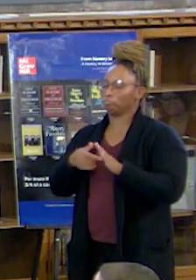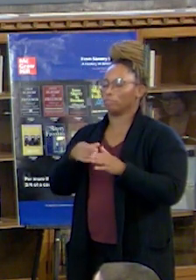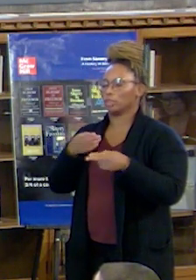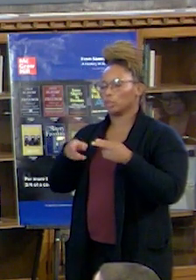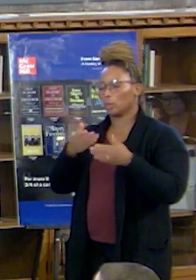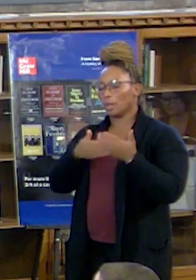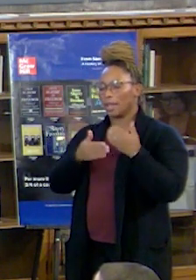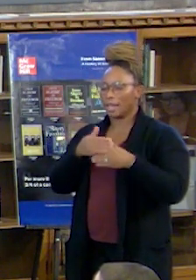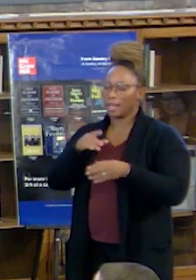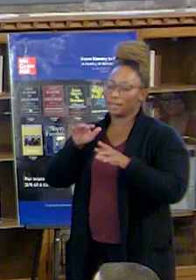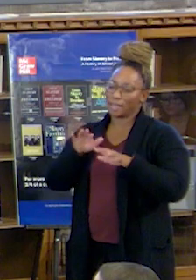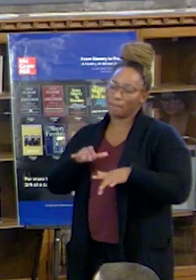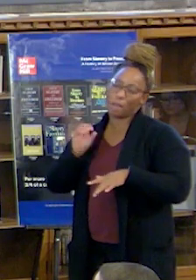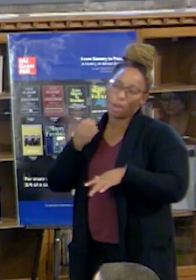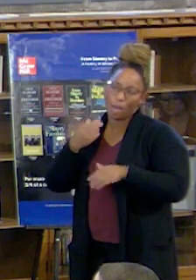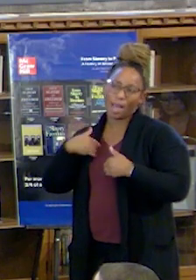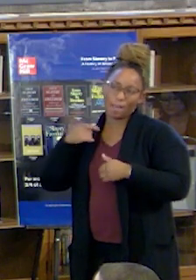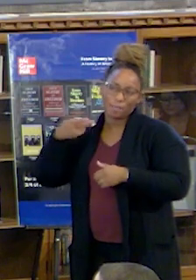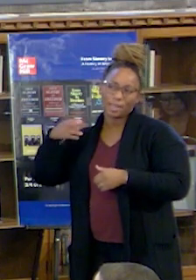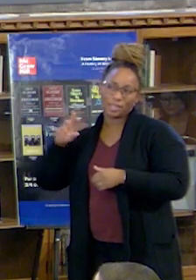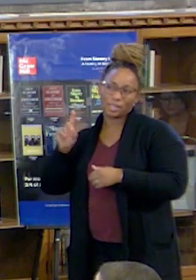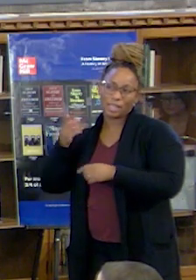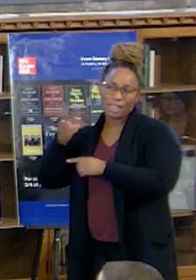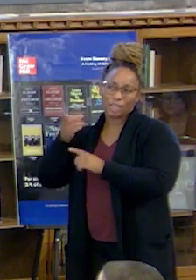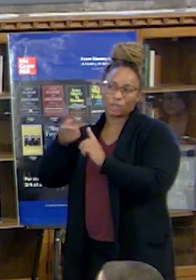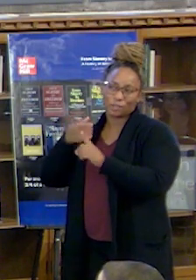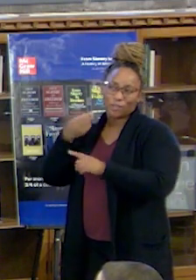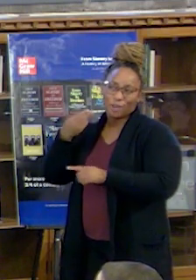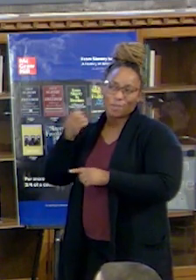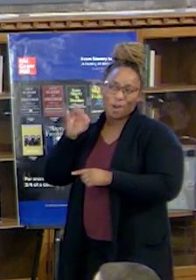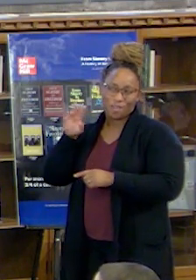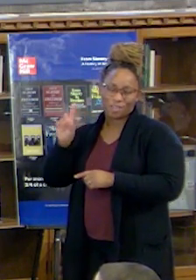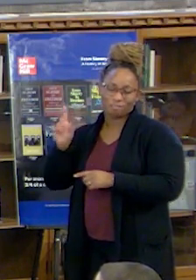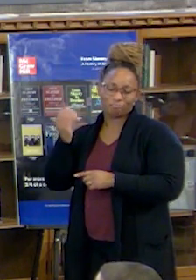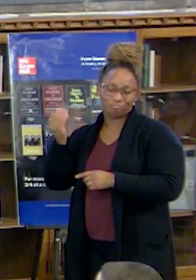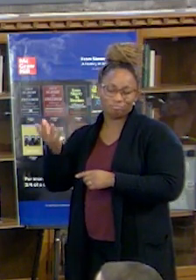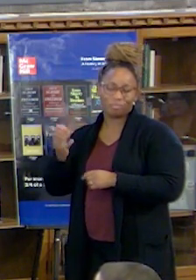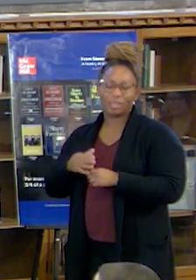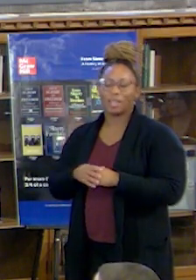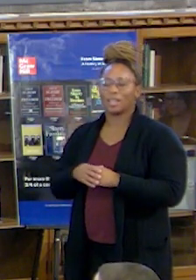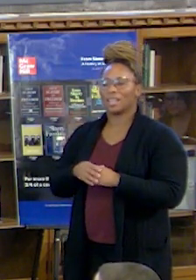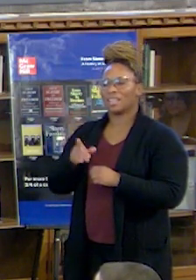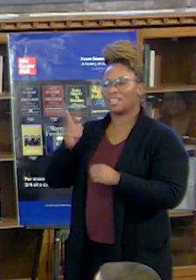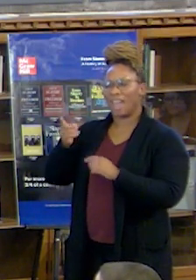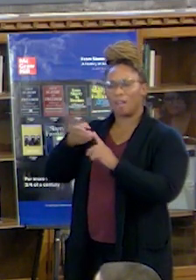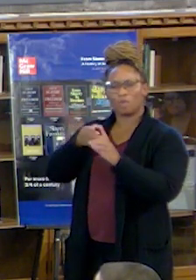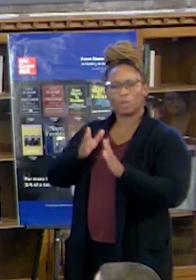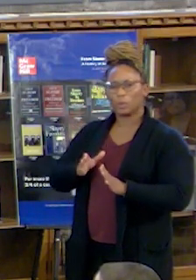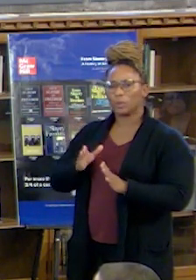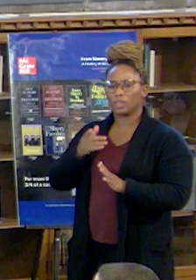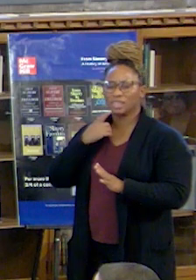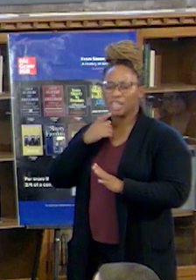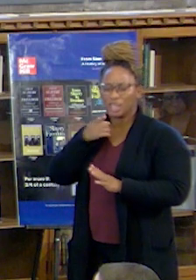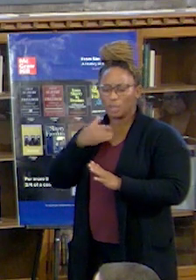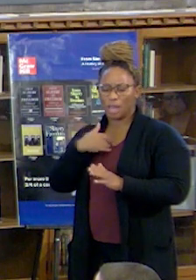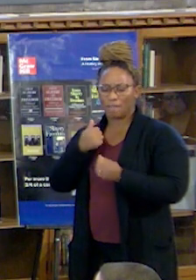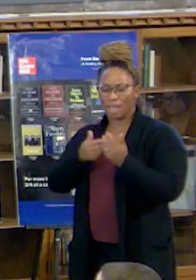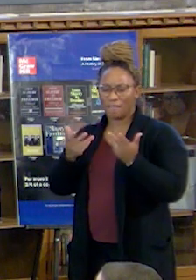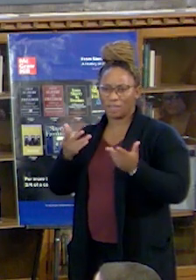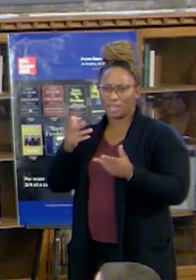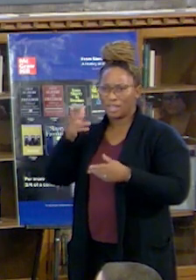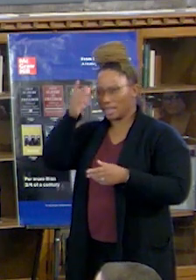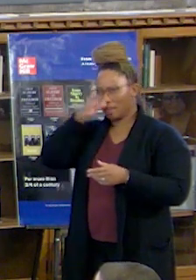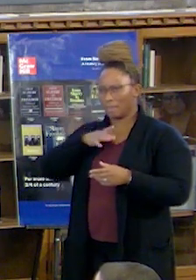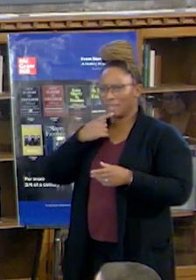typing o and he has a PHD in history from Harvard um he was told by that recruiter that he had everything the man